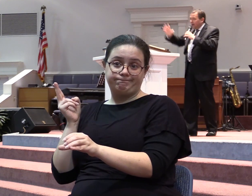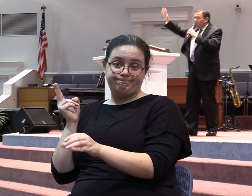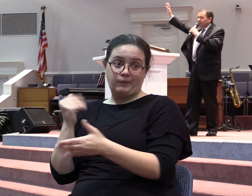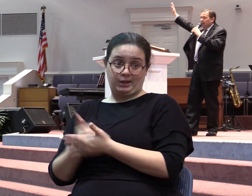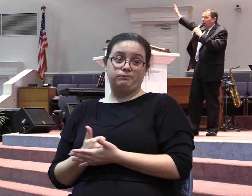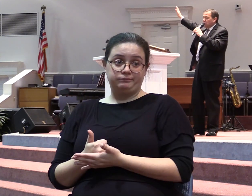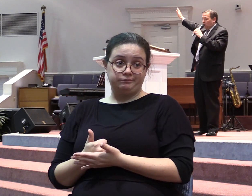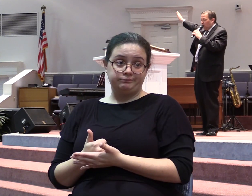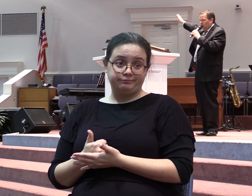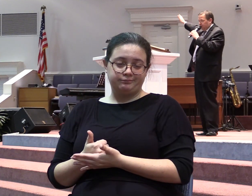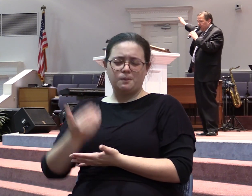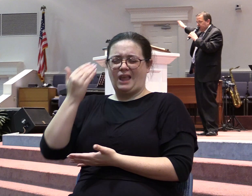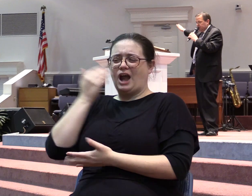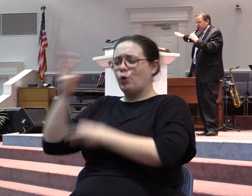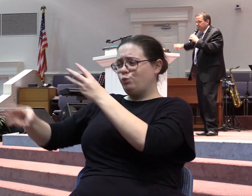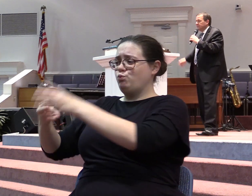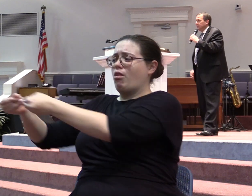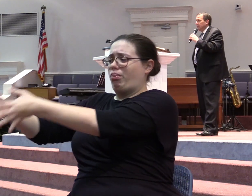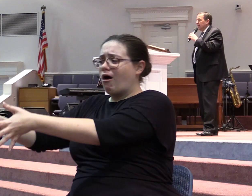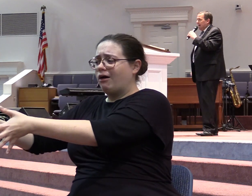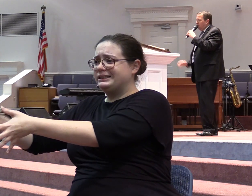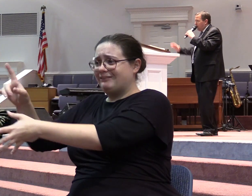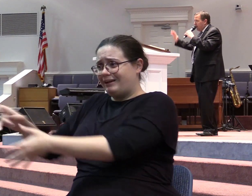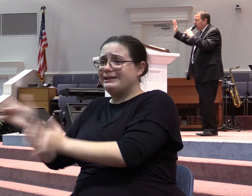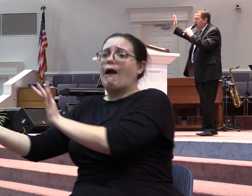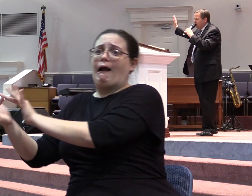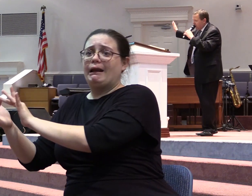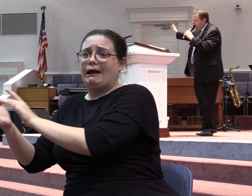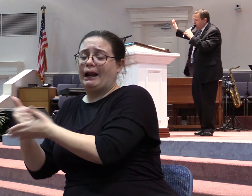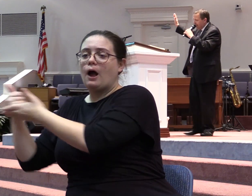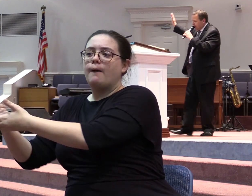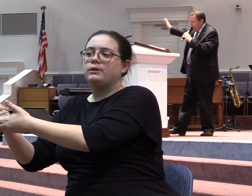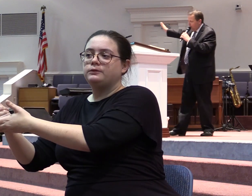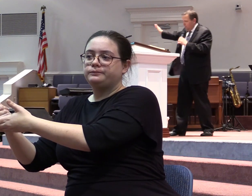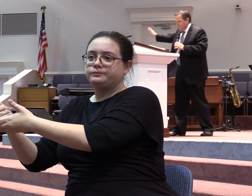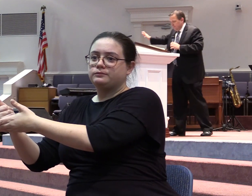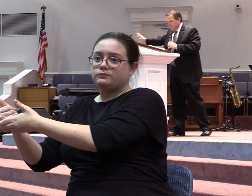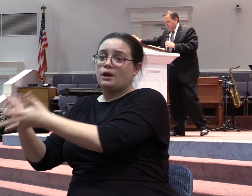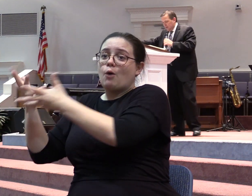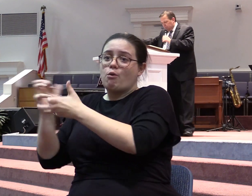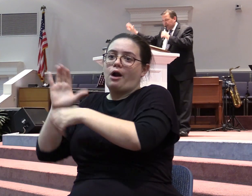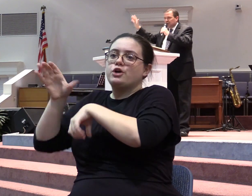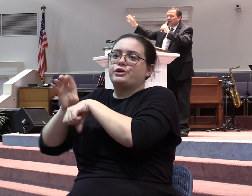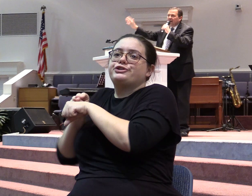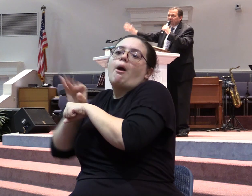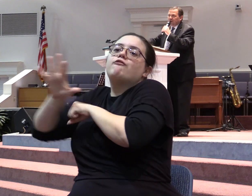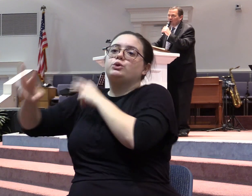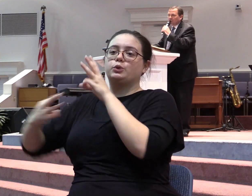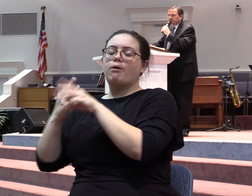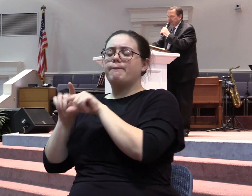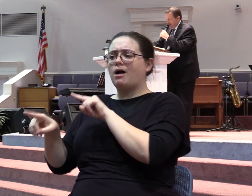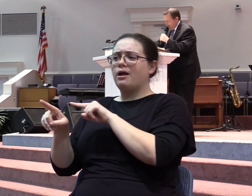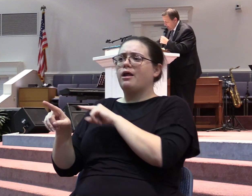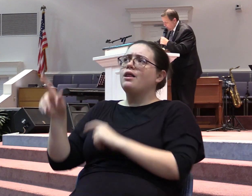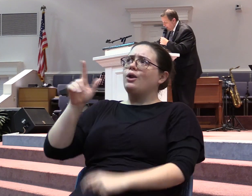And I know we've got a lost world to reach. And I want to be part of a church that's global. But this is what I felt the